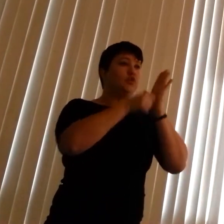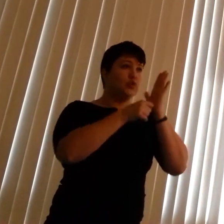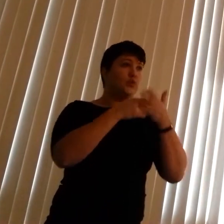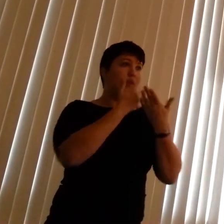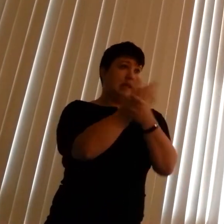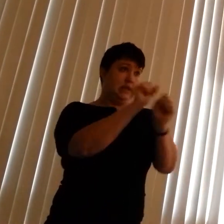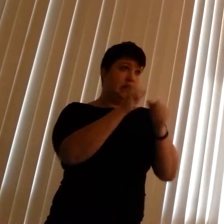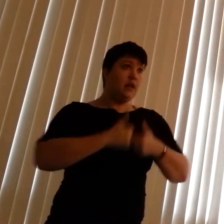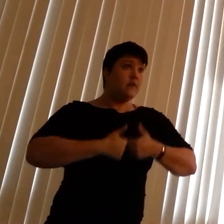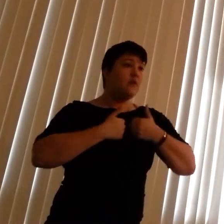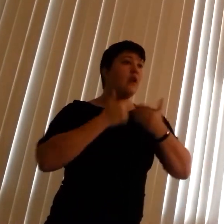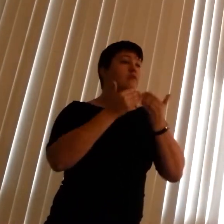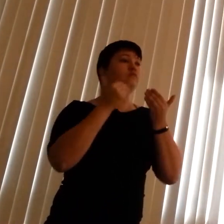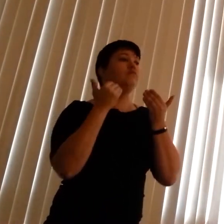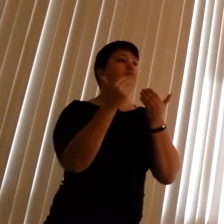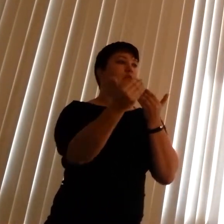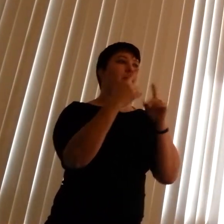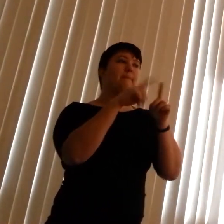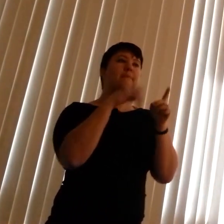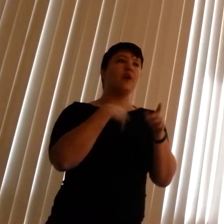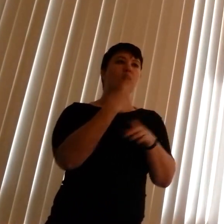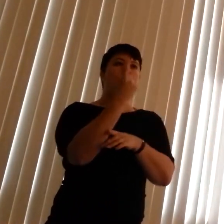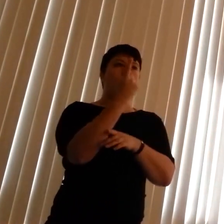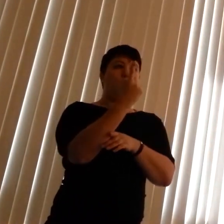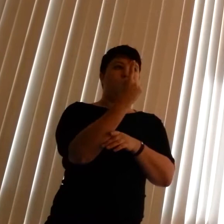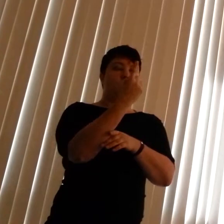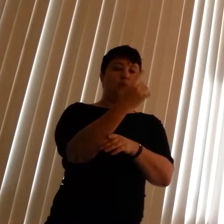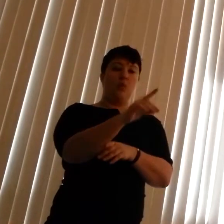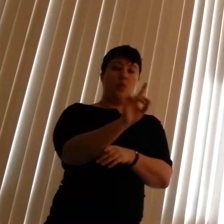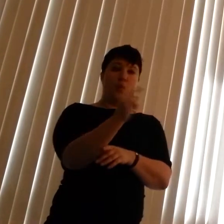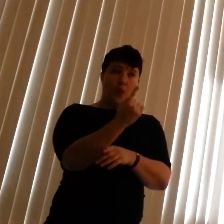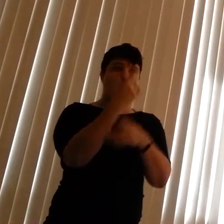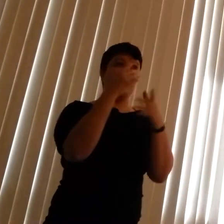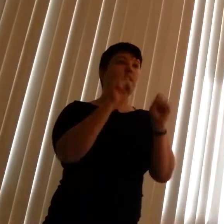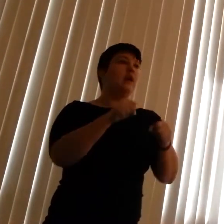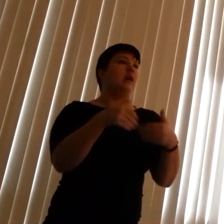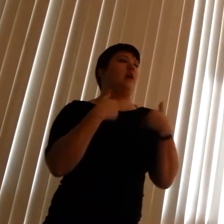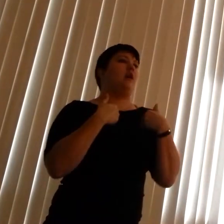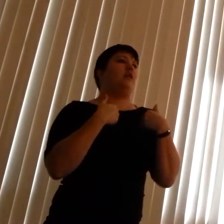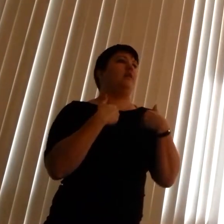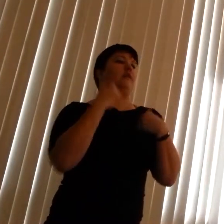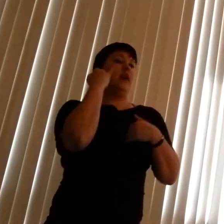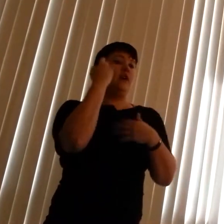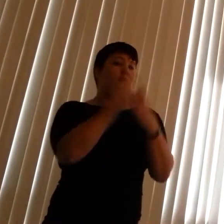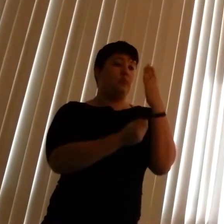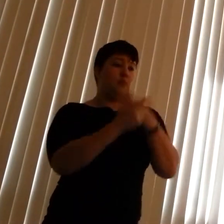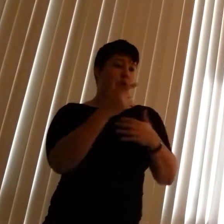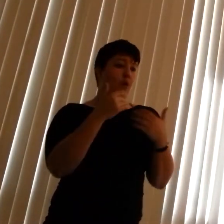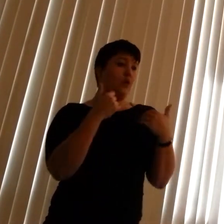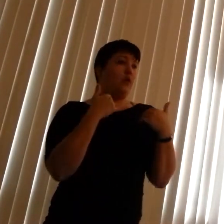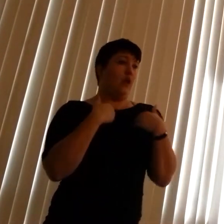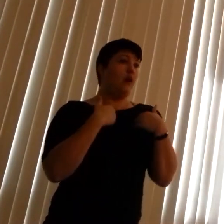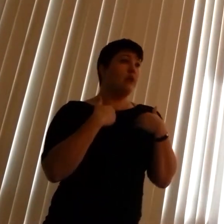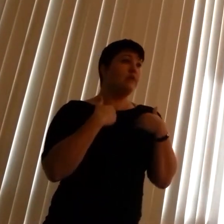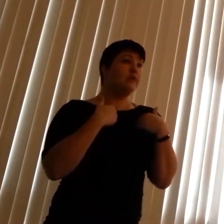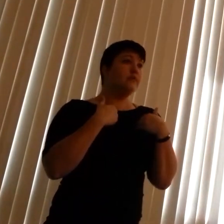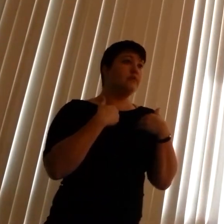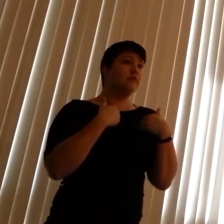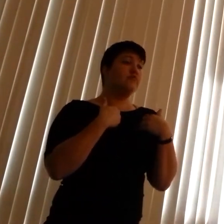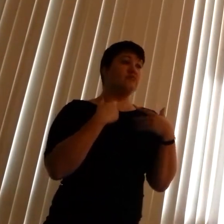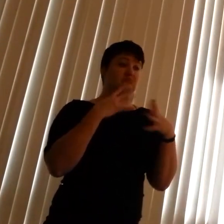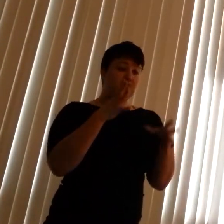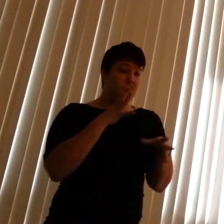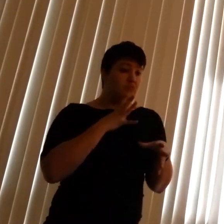resource that can go only to one, and both would, if saved, have a future life worth